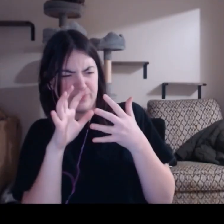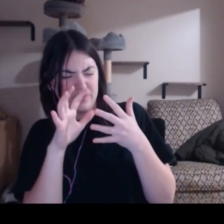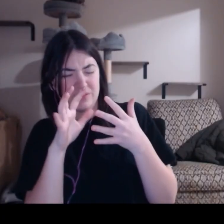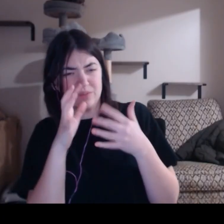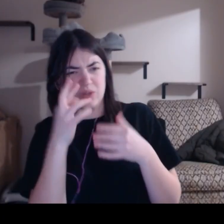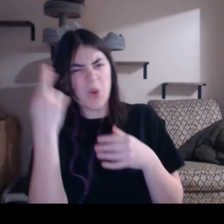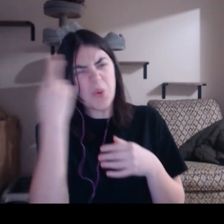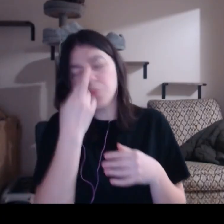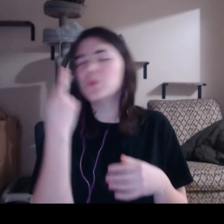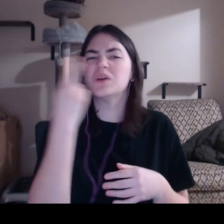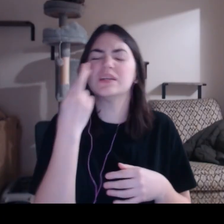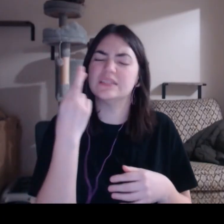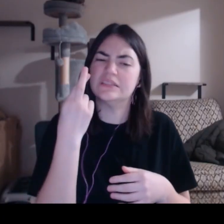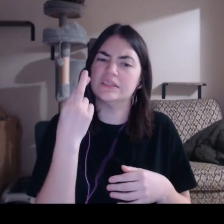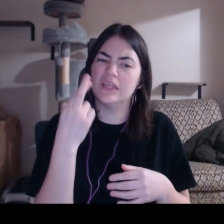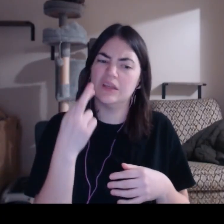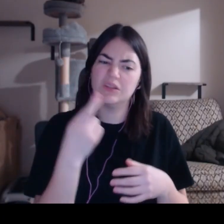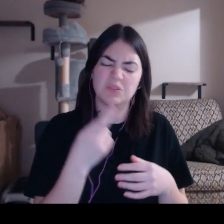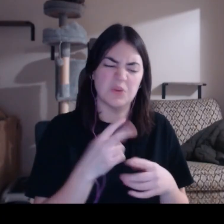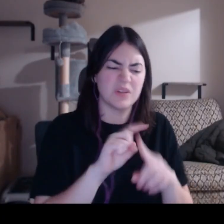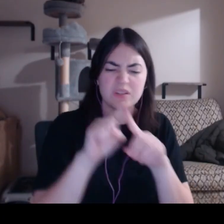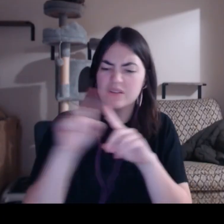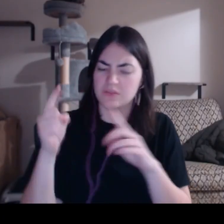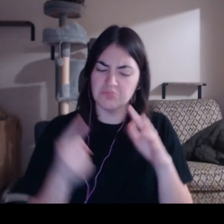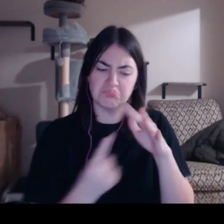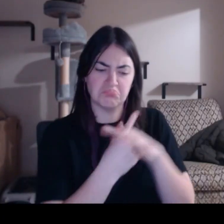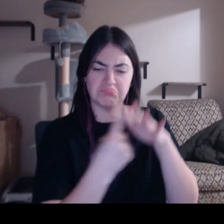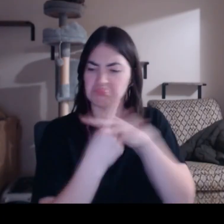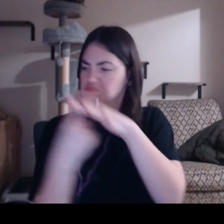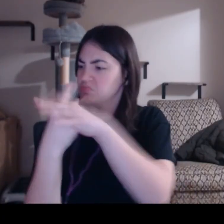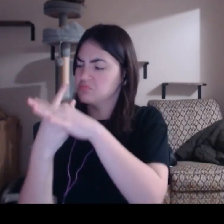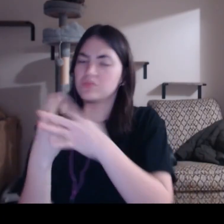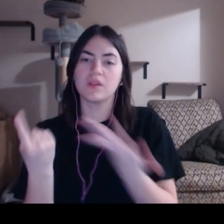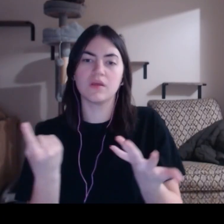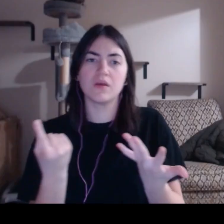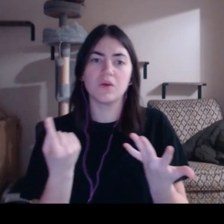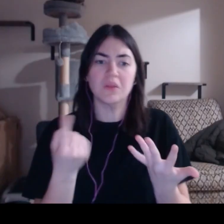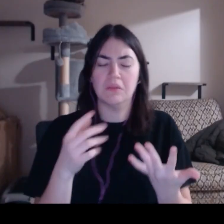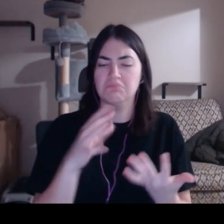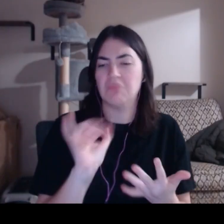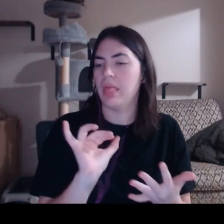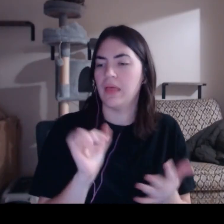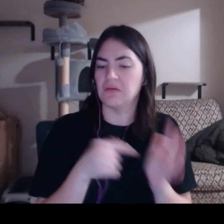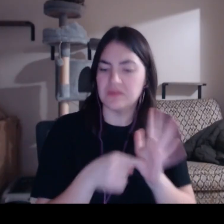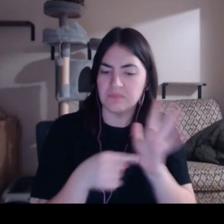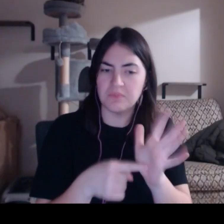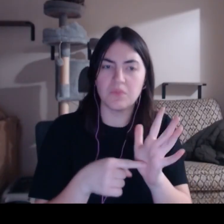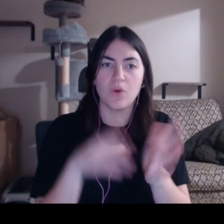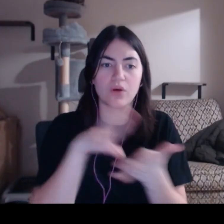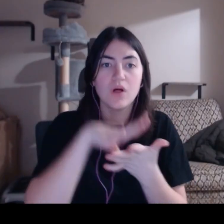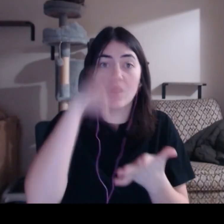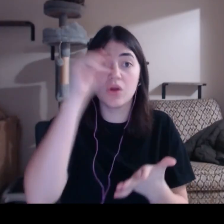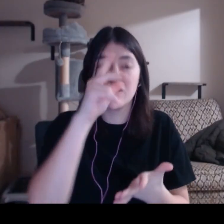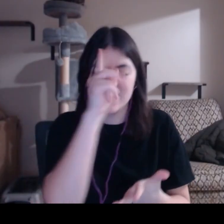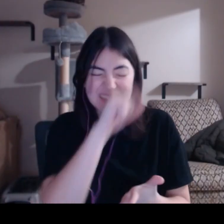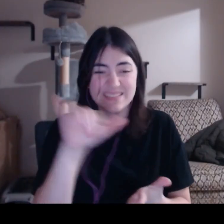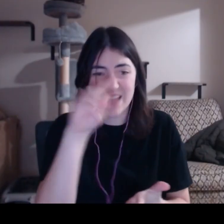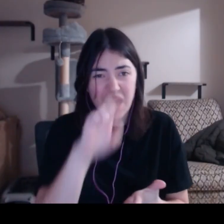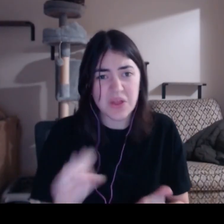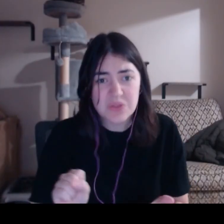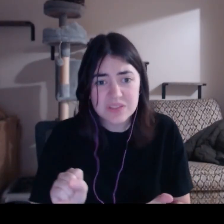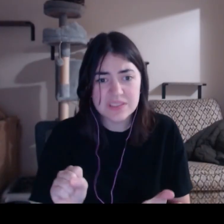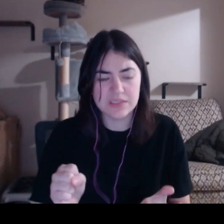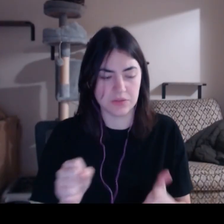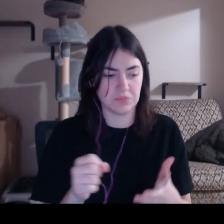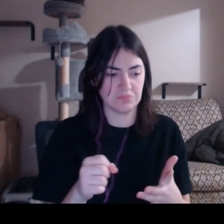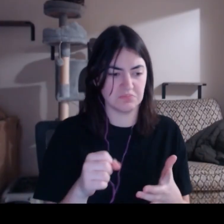I'll talk about learning styles in a while. I don't talk about learning styles anymore. Because learning styles were the big thing at some point. Everyone sort of comes along